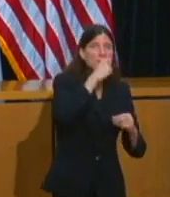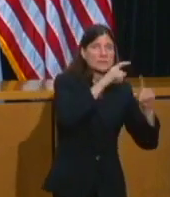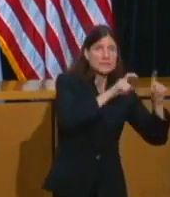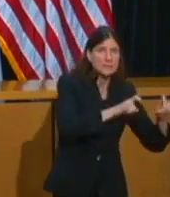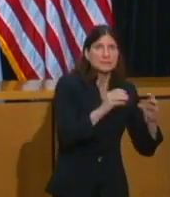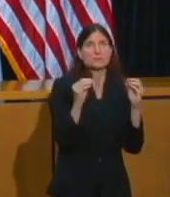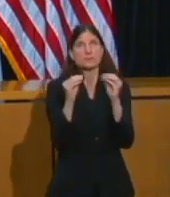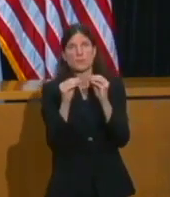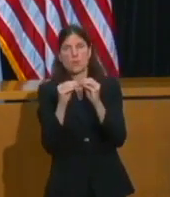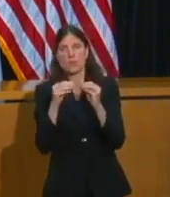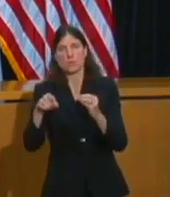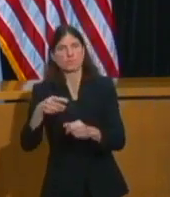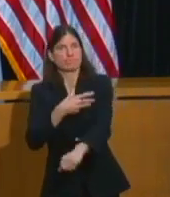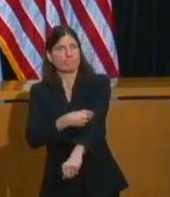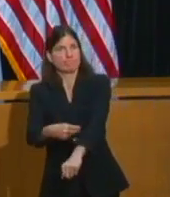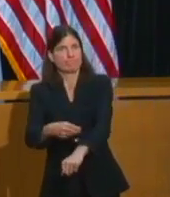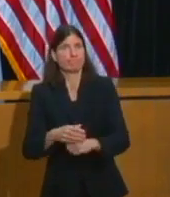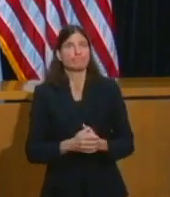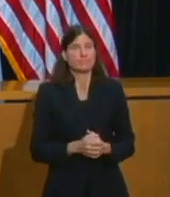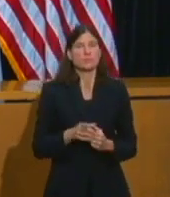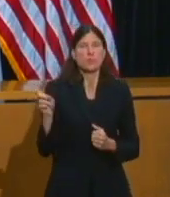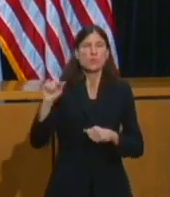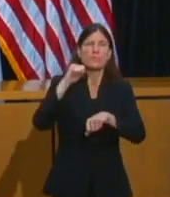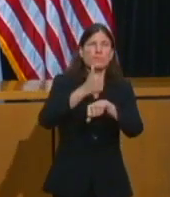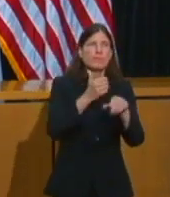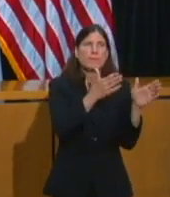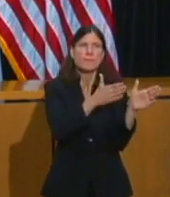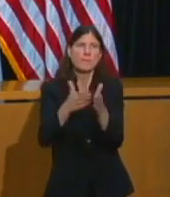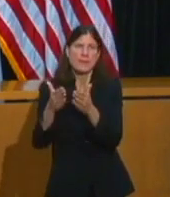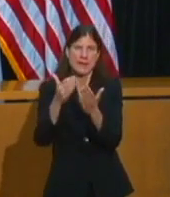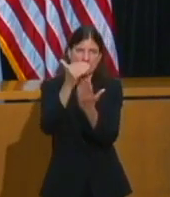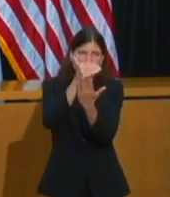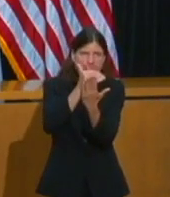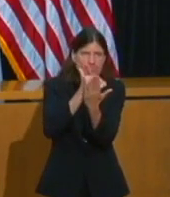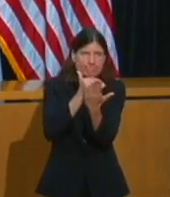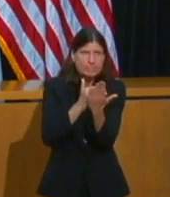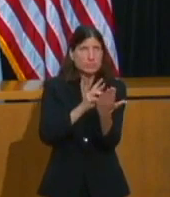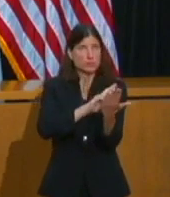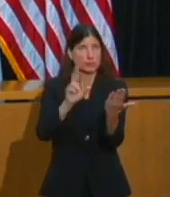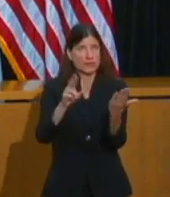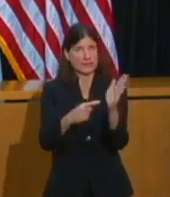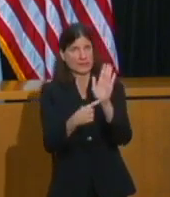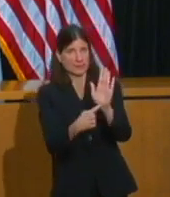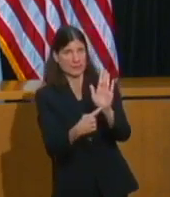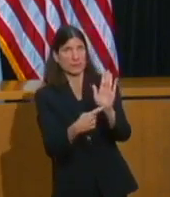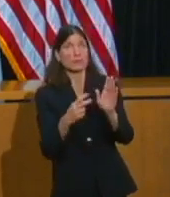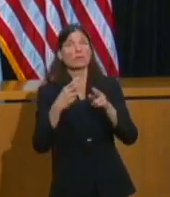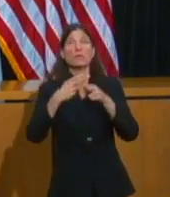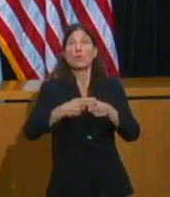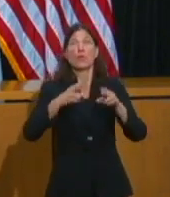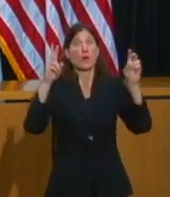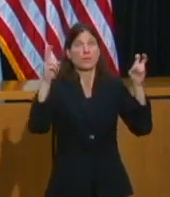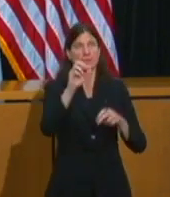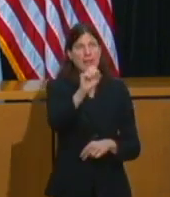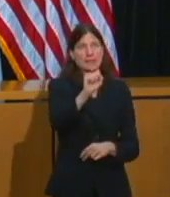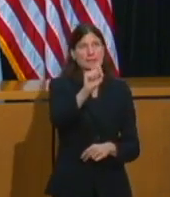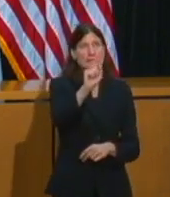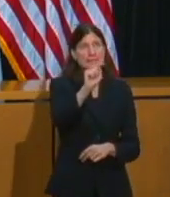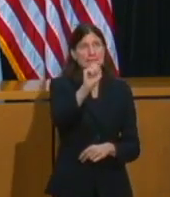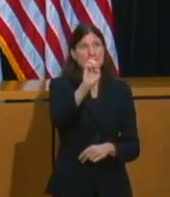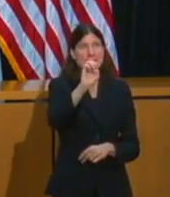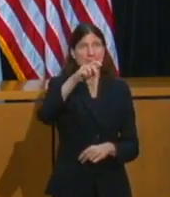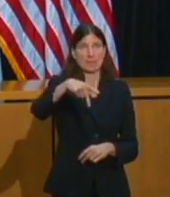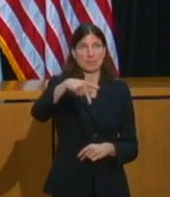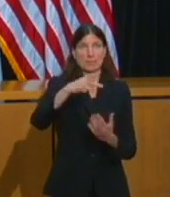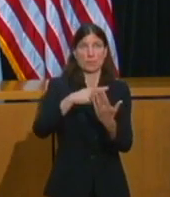program expansion, or so-called STEP program, to identify important sites that need to have additional